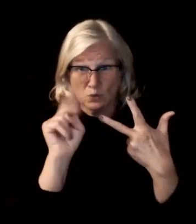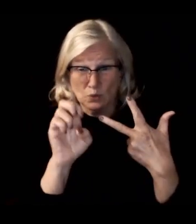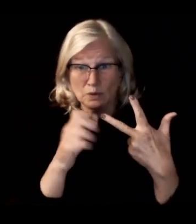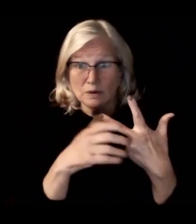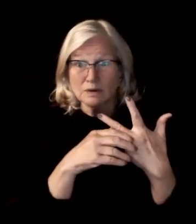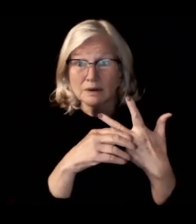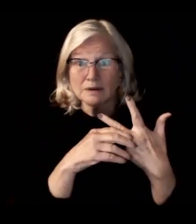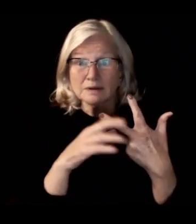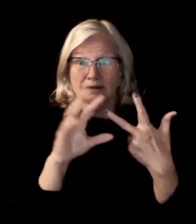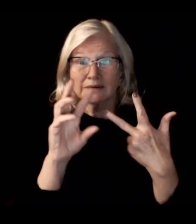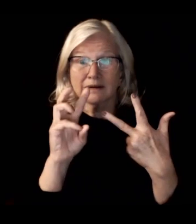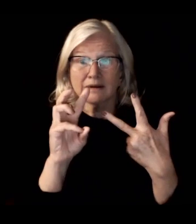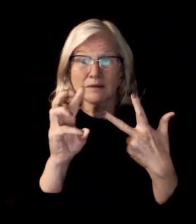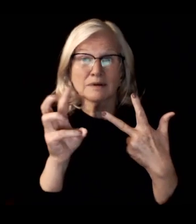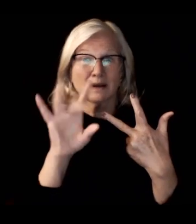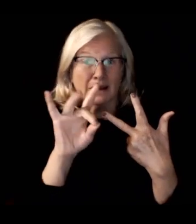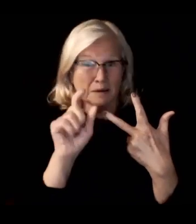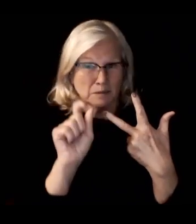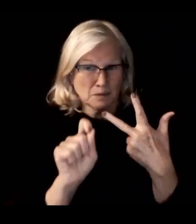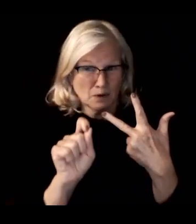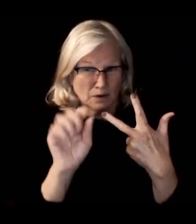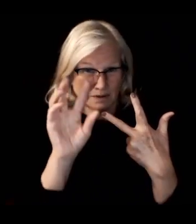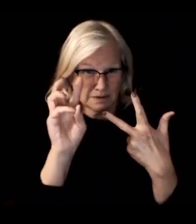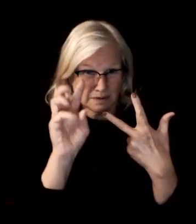68.6%. In July,